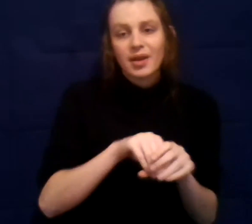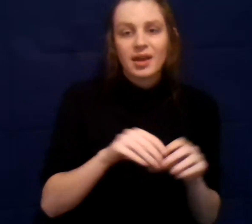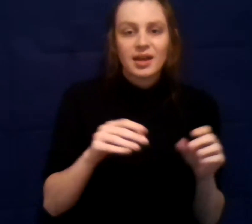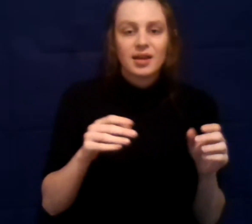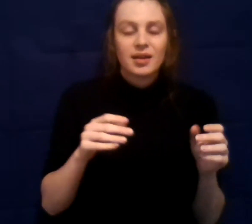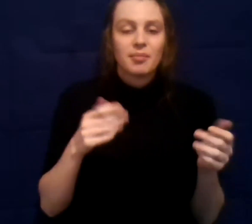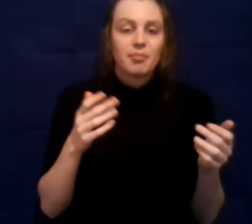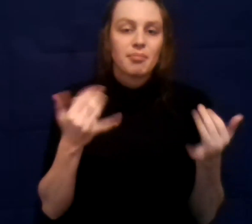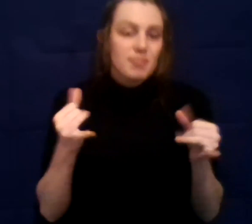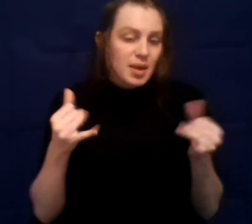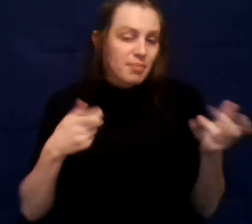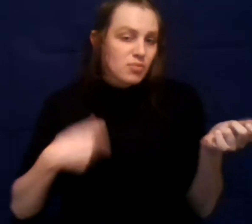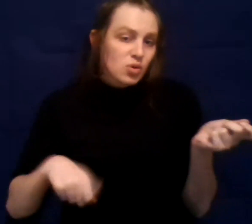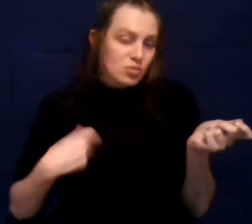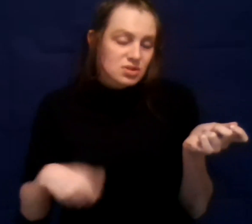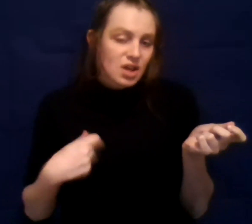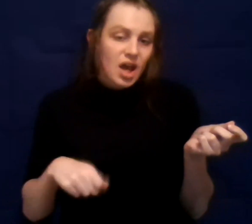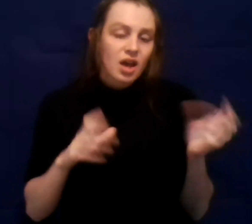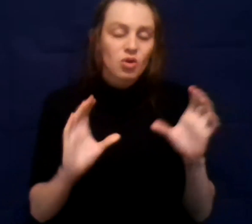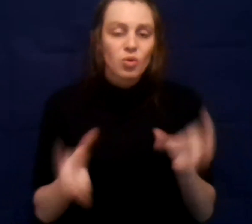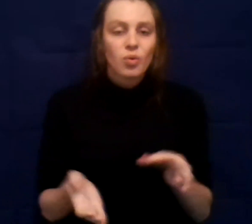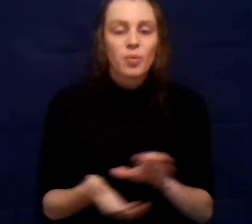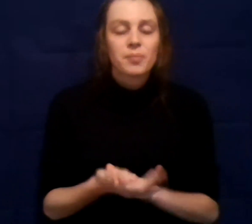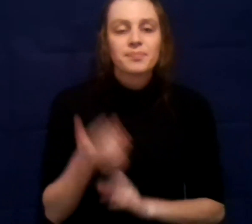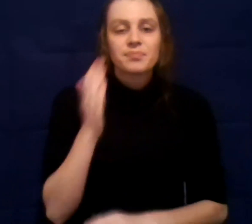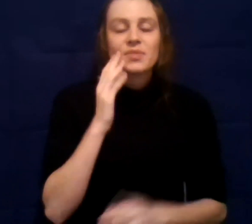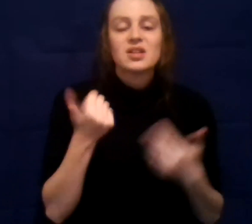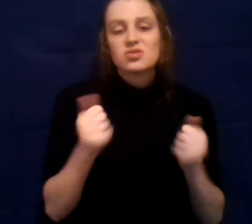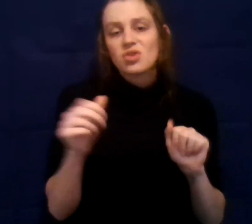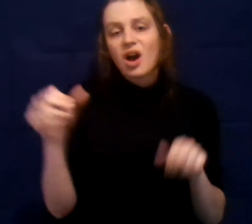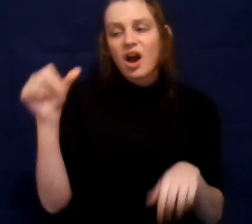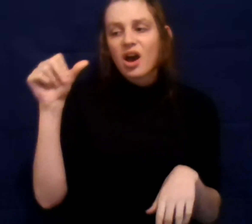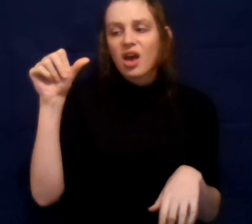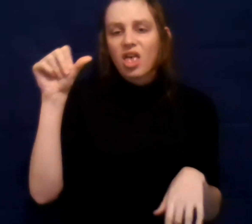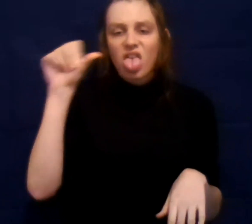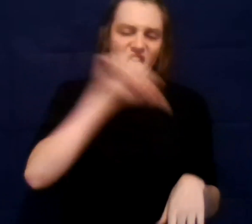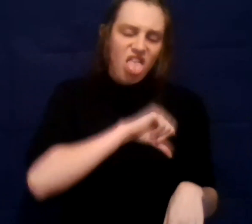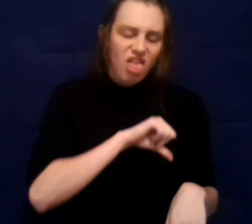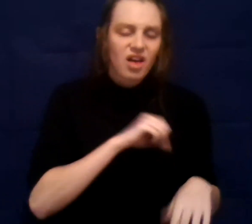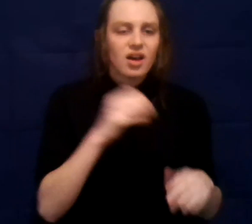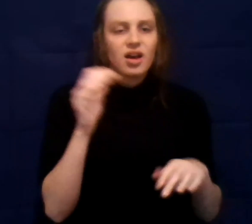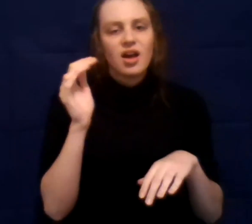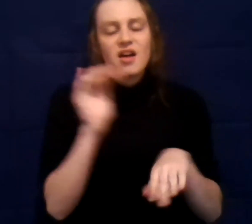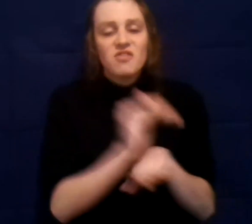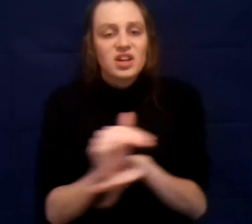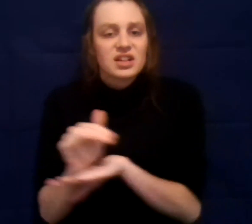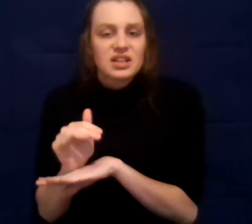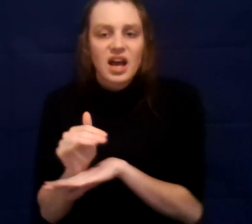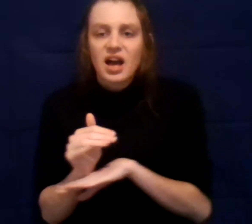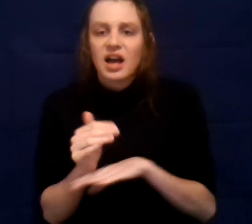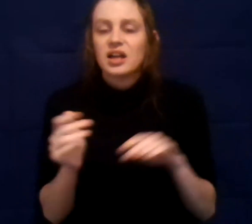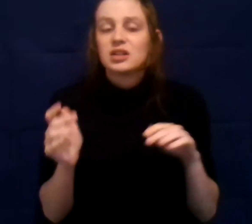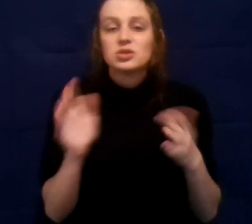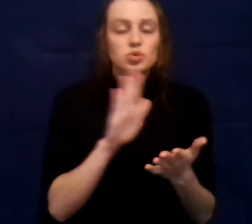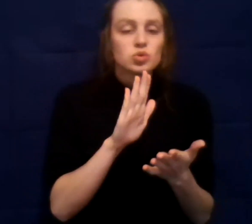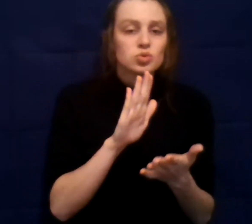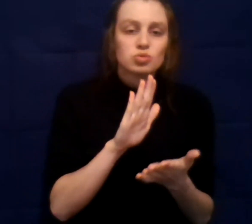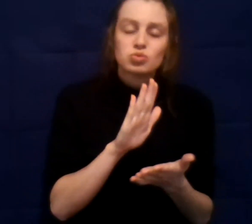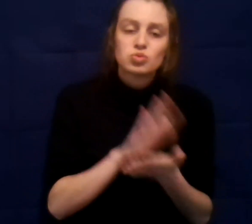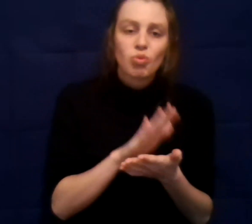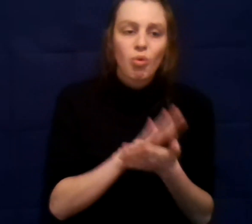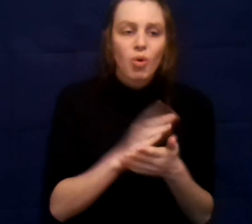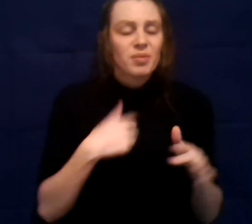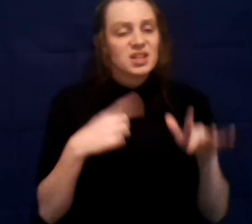just trying to get drunk every night. I was not showing up to school. I stopped doing sports. I stopped hanging out